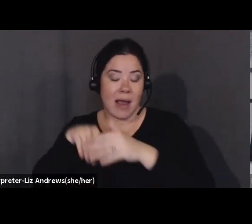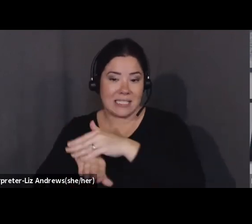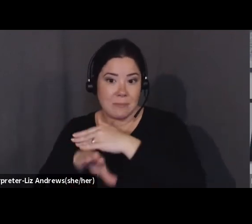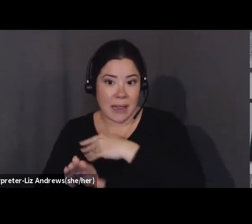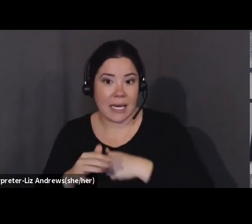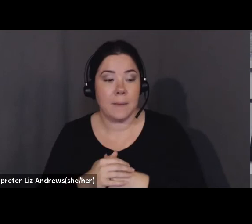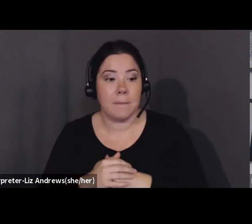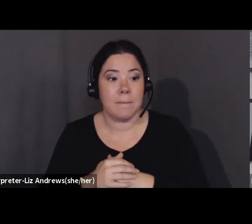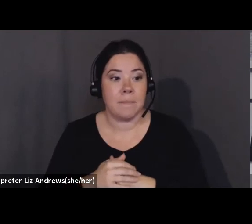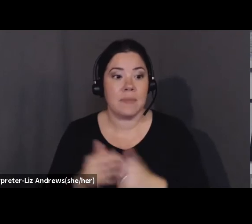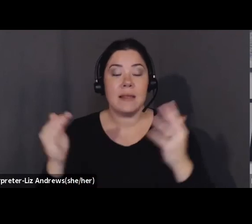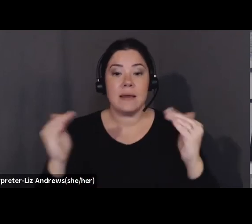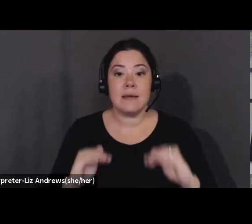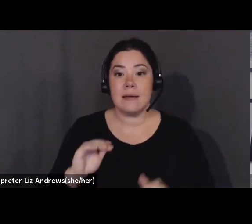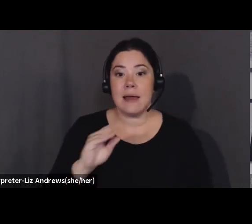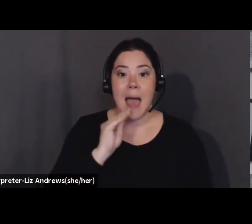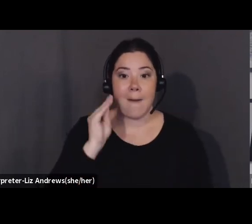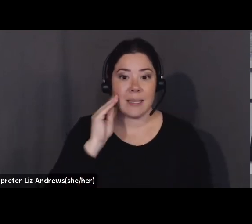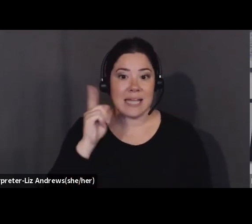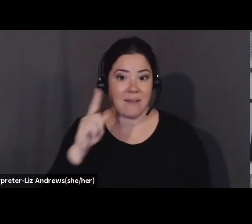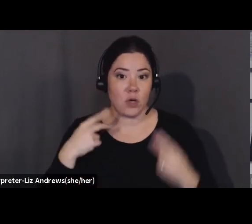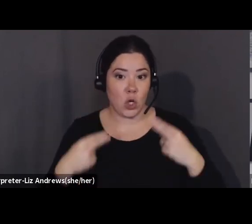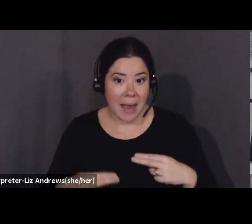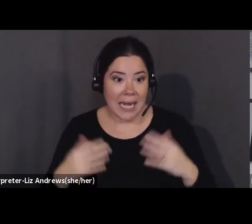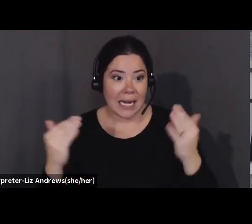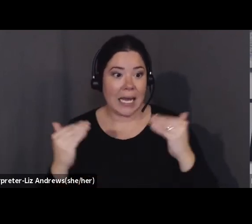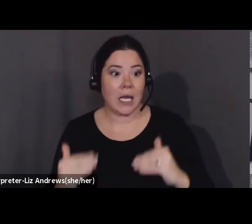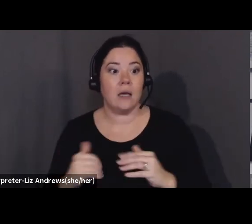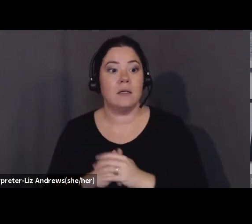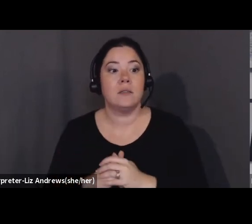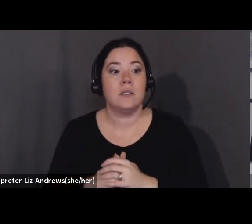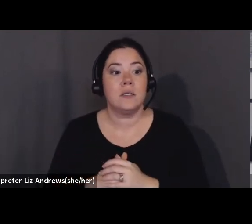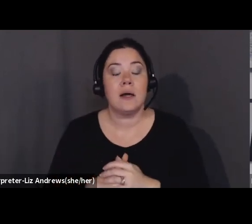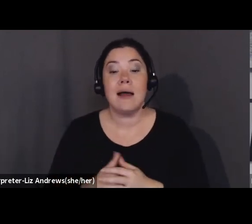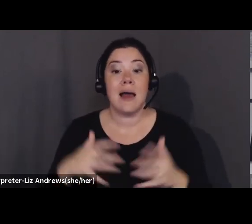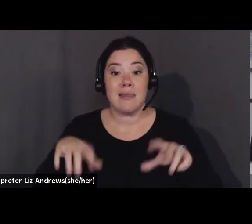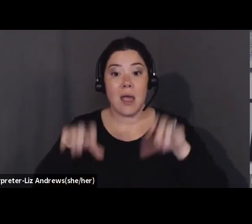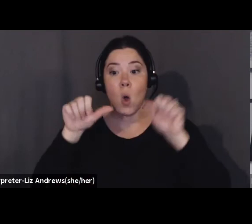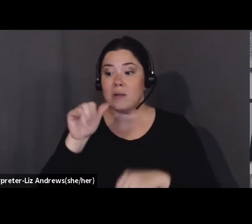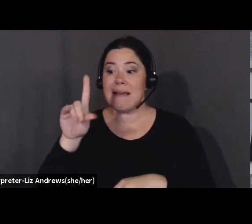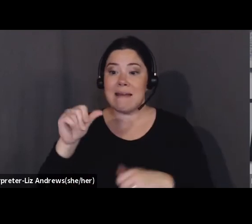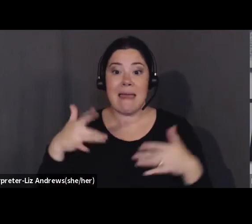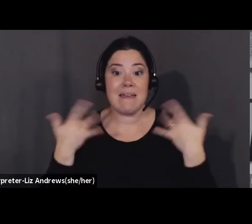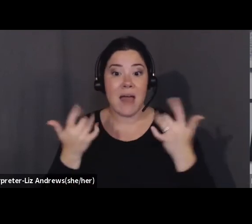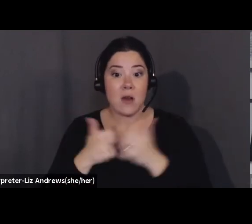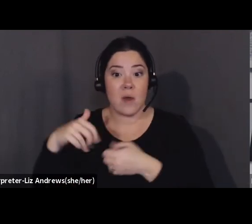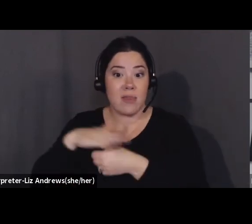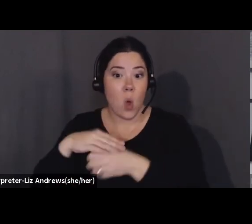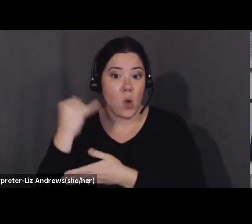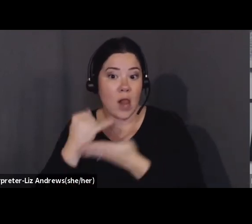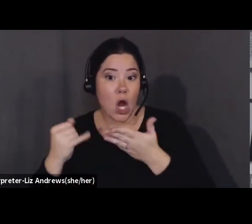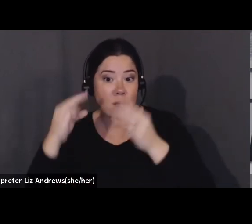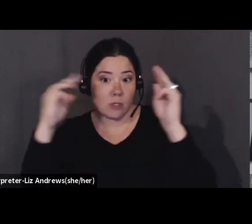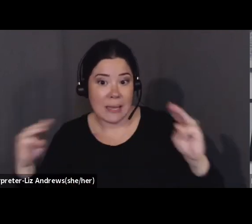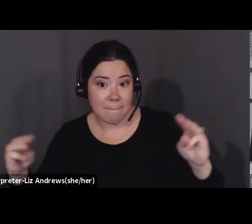an ADA event with a local art museum. And then they continue referrals to agencies like Urban